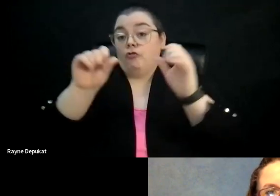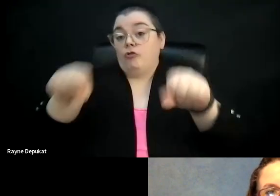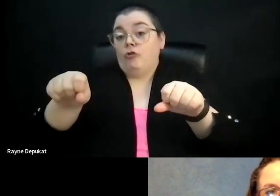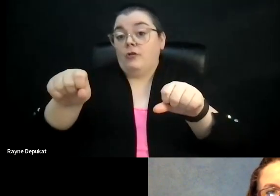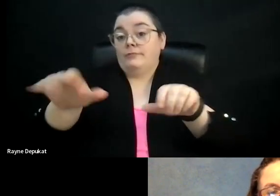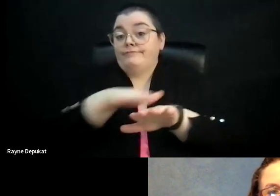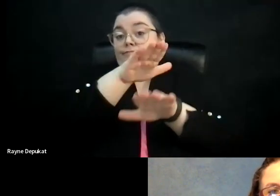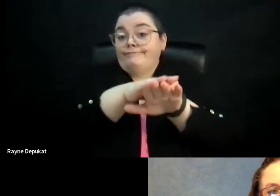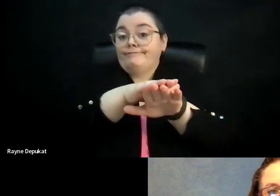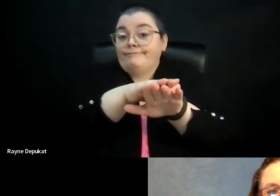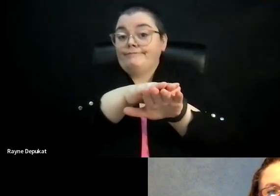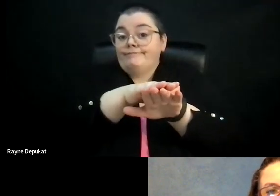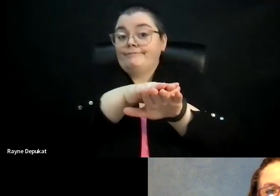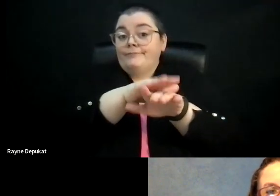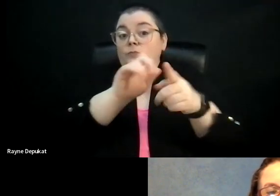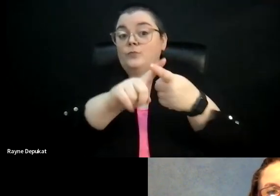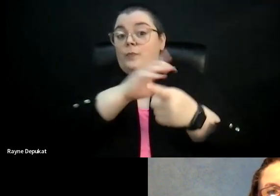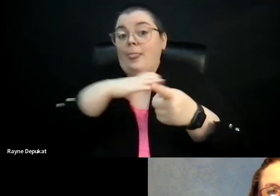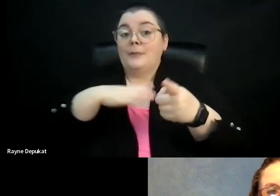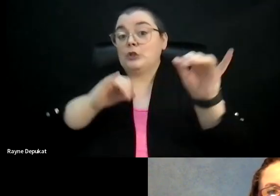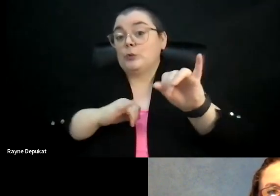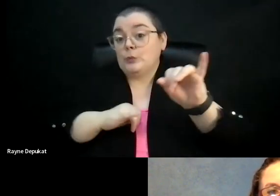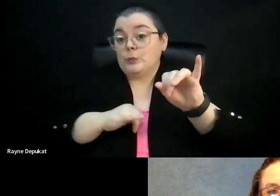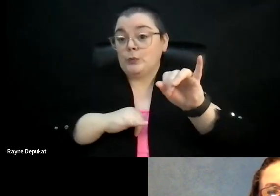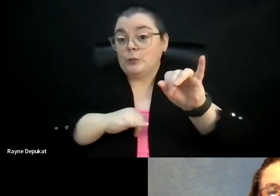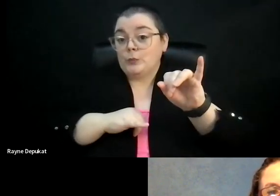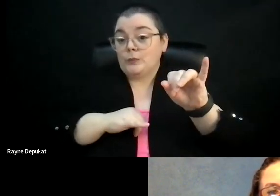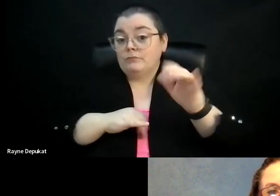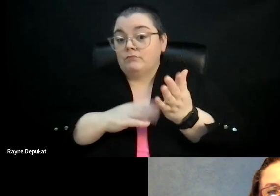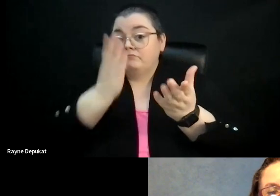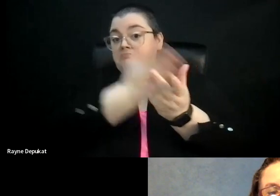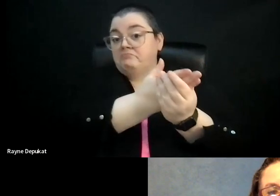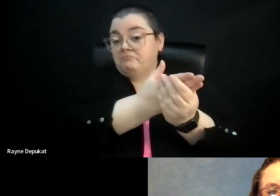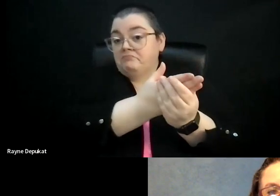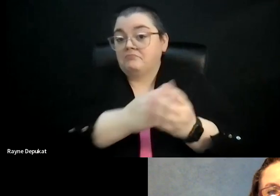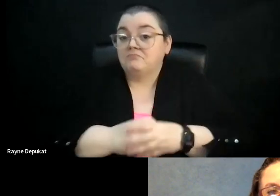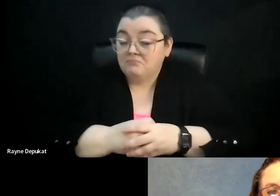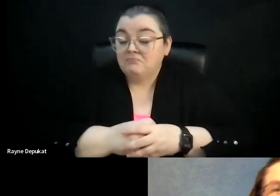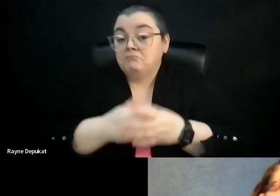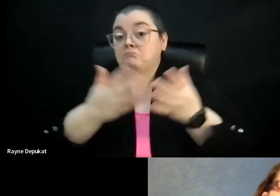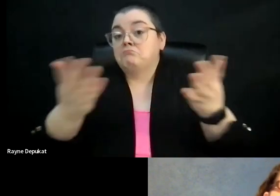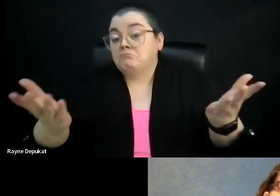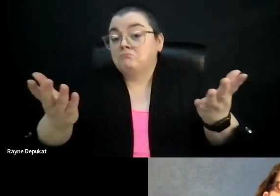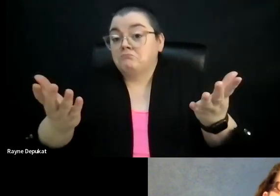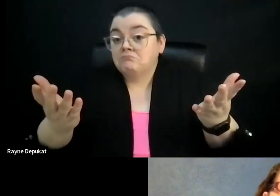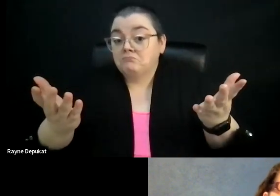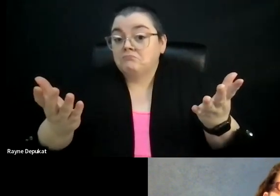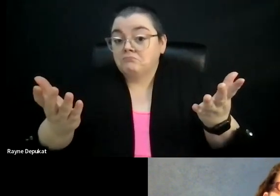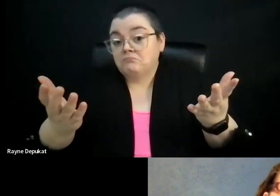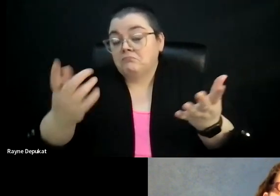The ADA letter, we could also include that in our submission to the commission as well. We can include those 2 documents. So